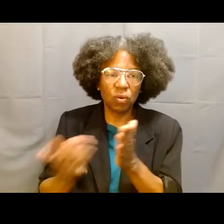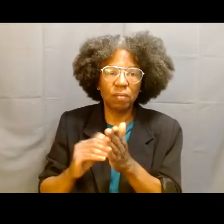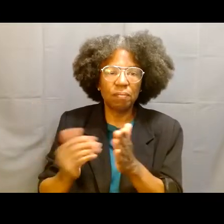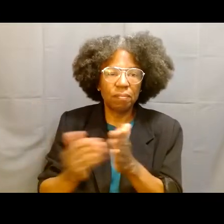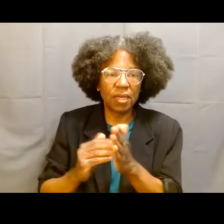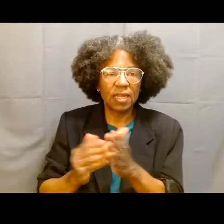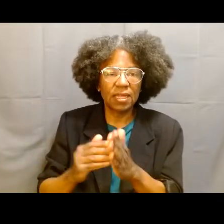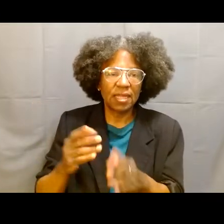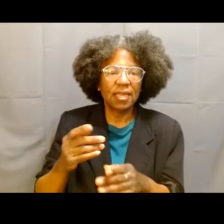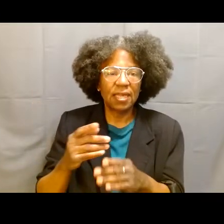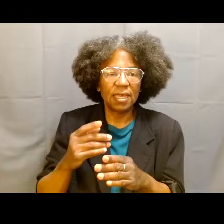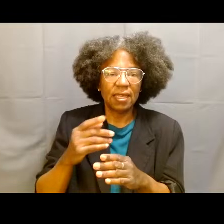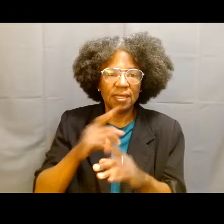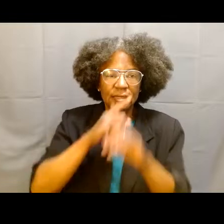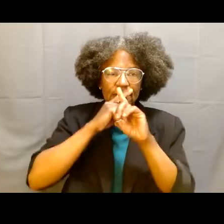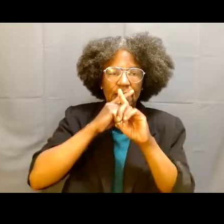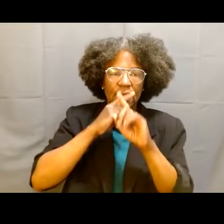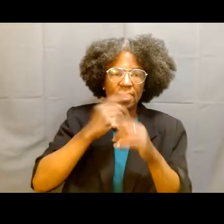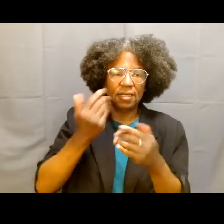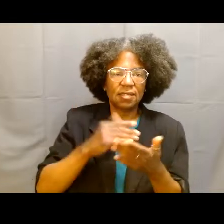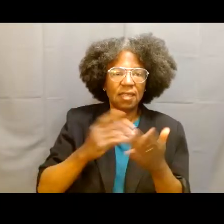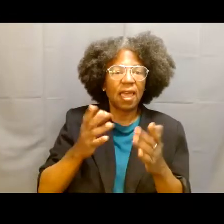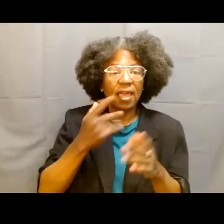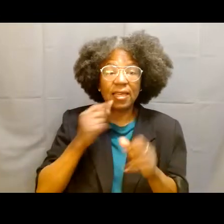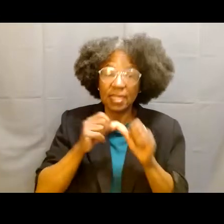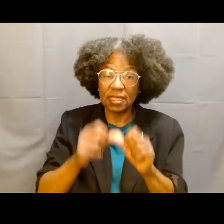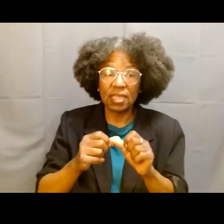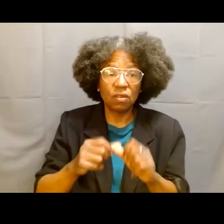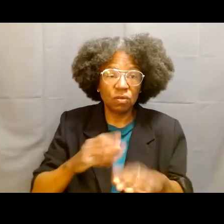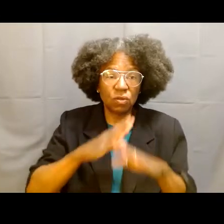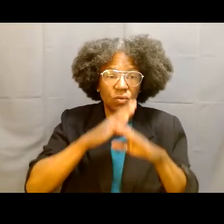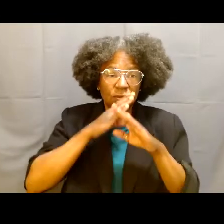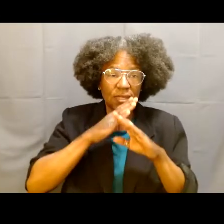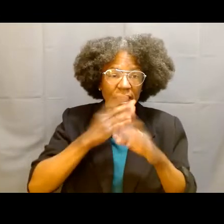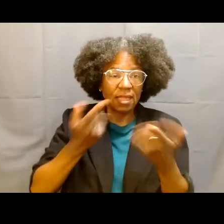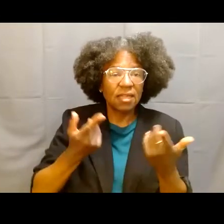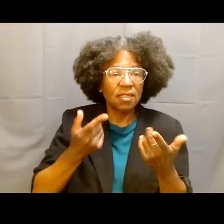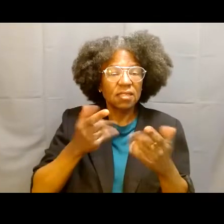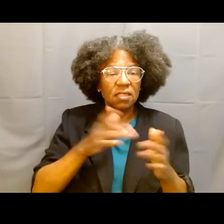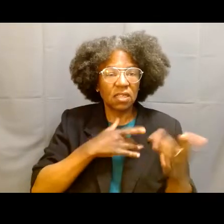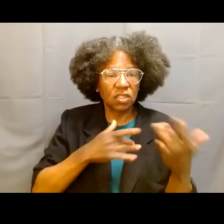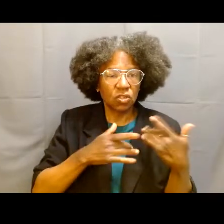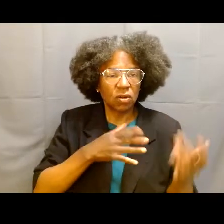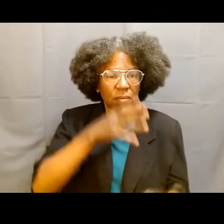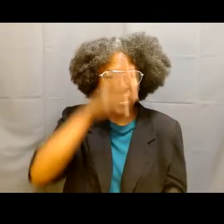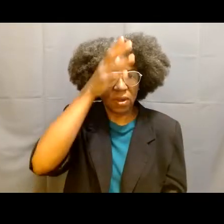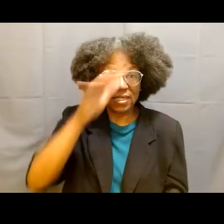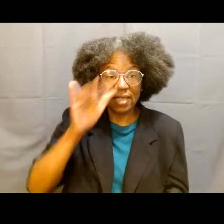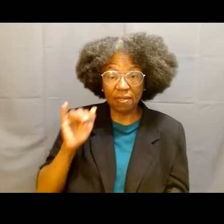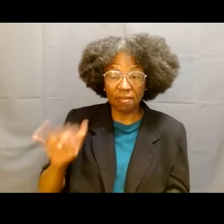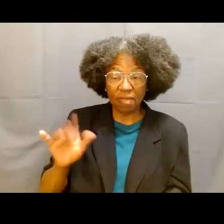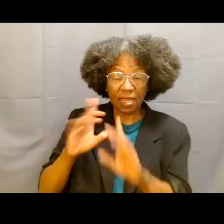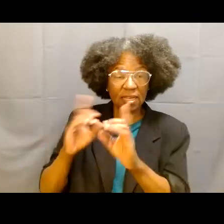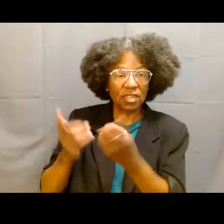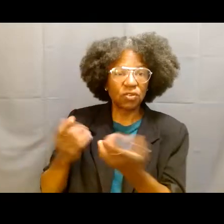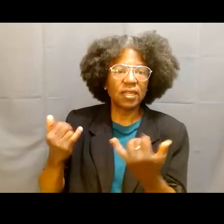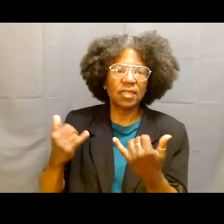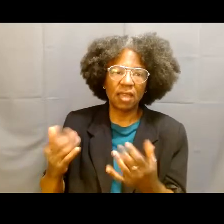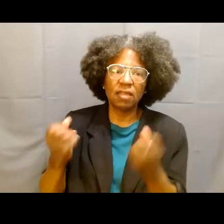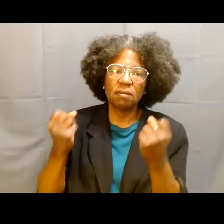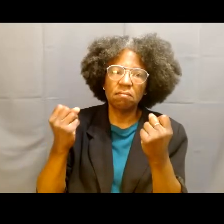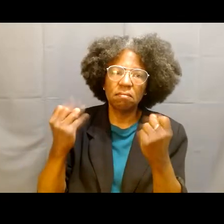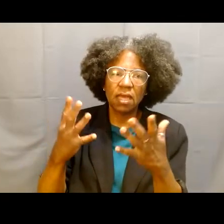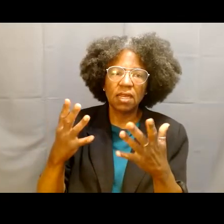to silence concerned parents. And now that school district is facing multiple lawsuits as a result. I